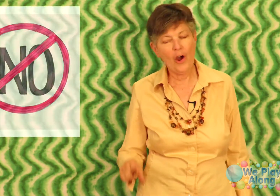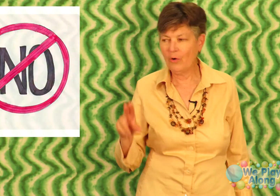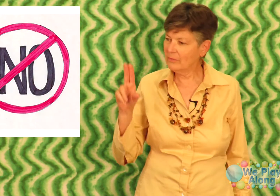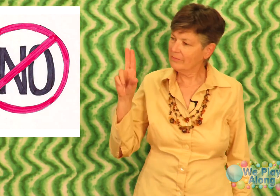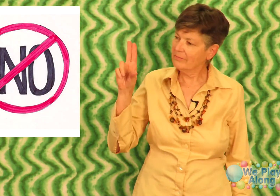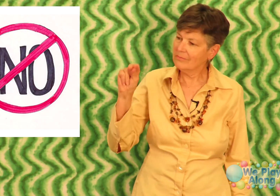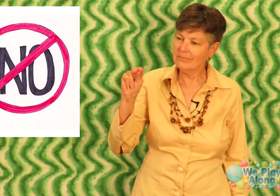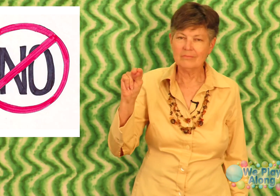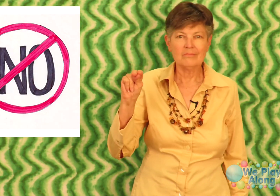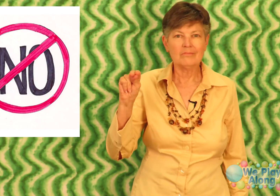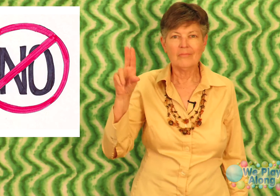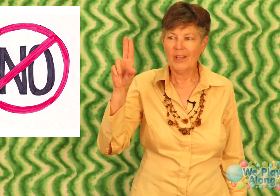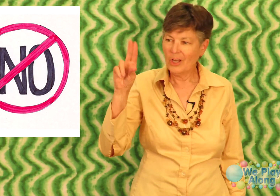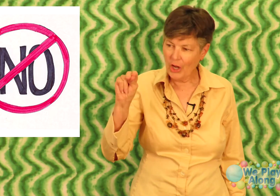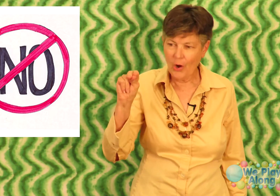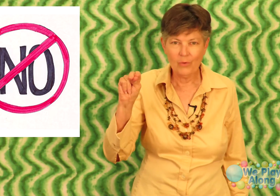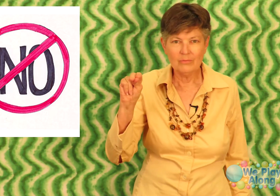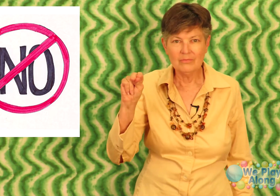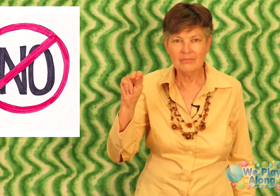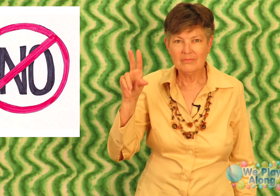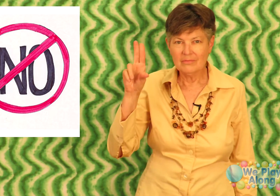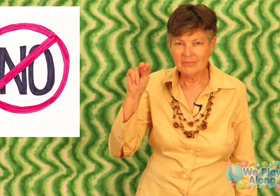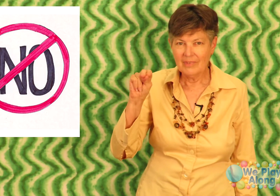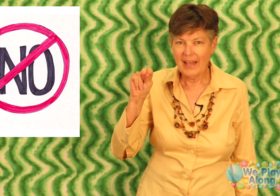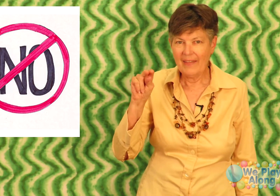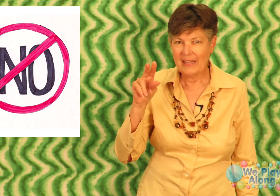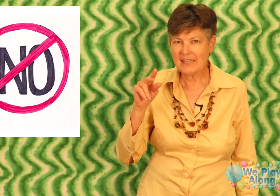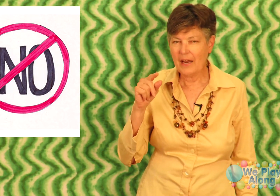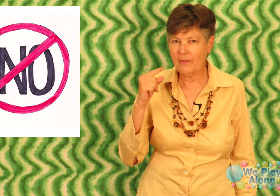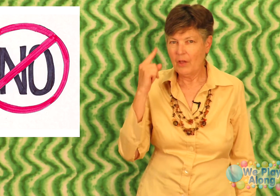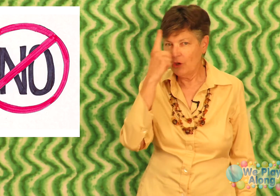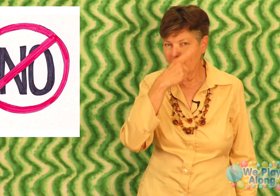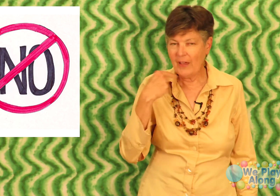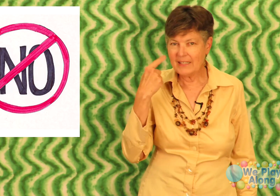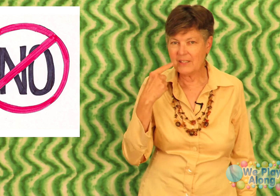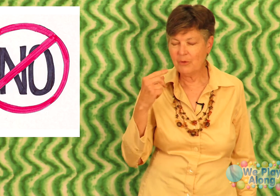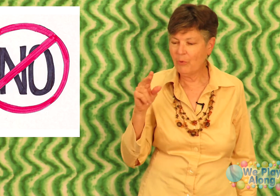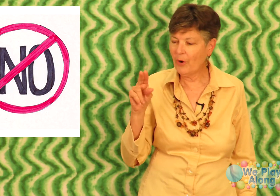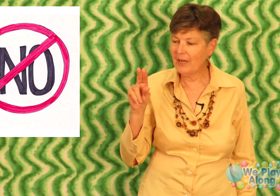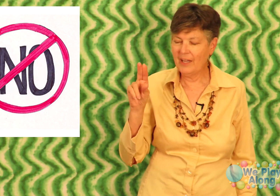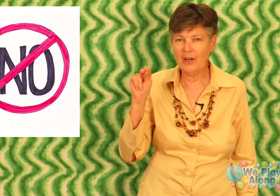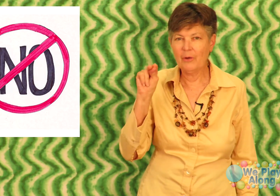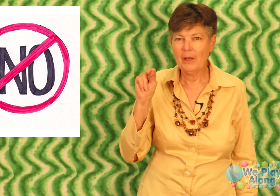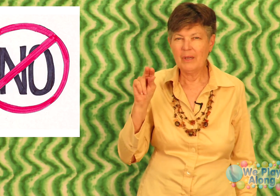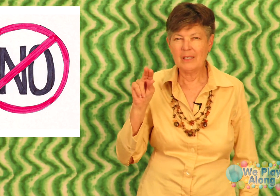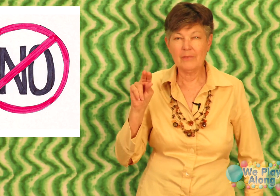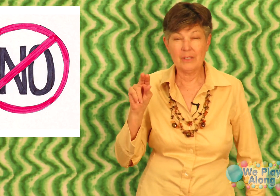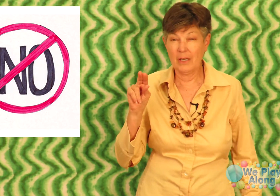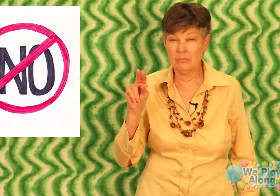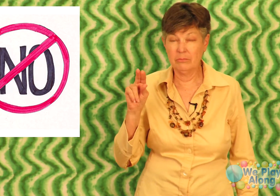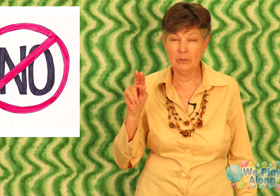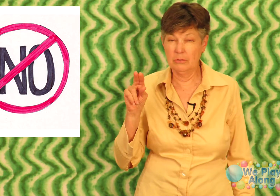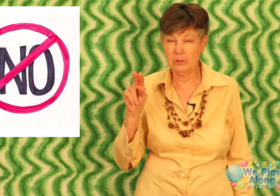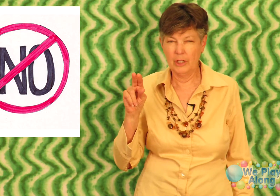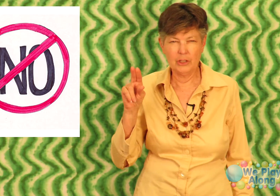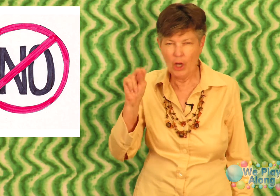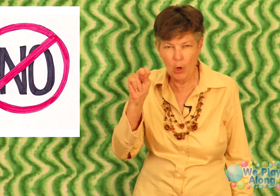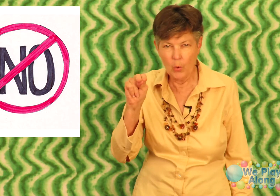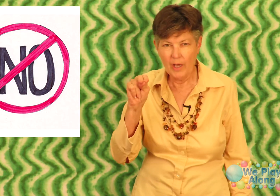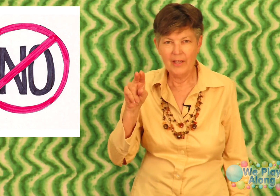no. No. And that's kind of, your face is important here because if it's like, ooh, no, you